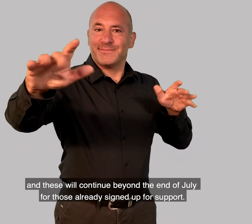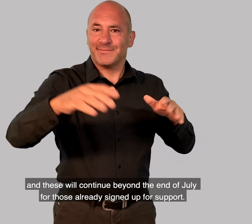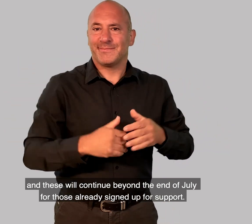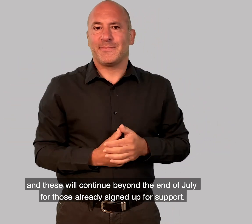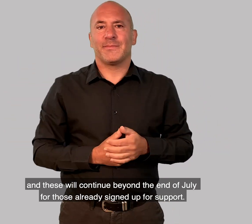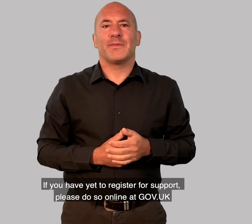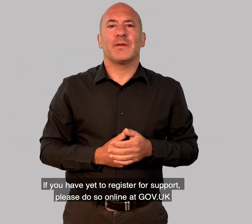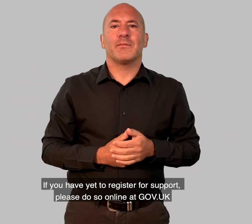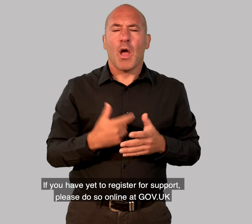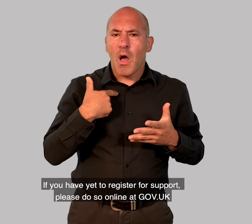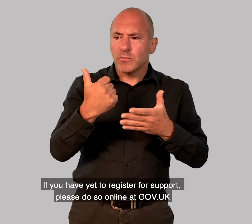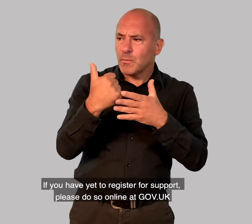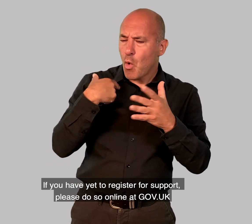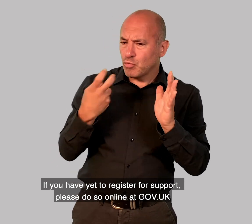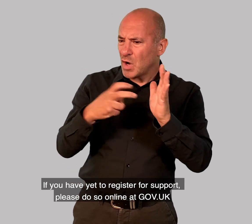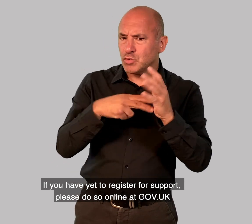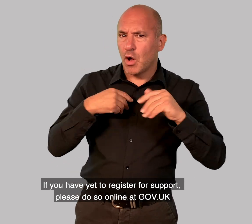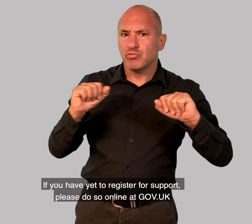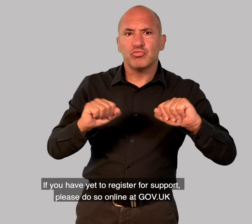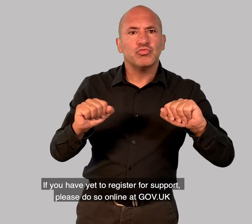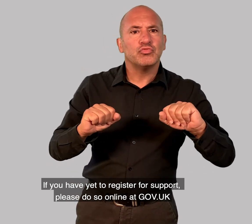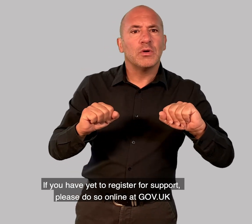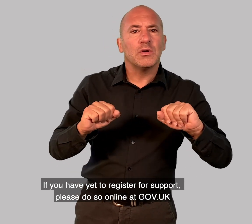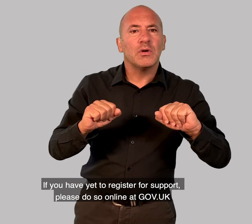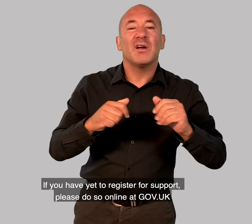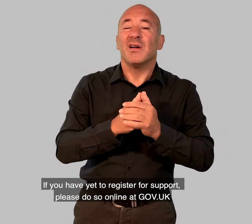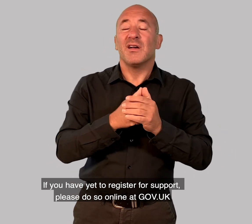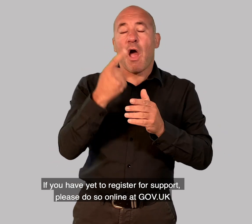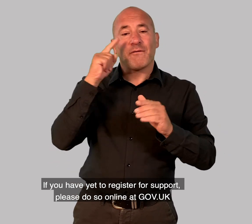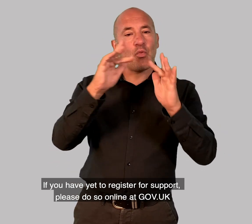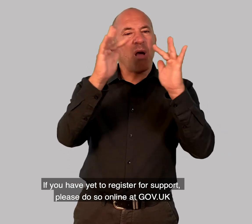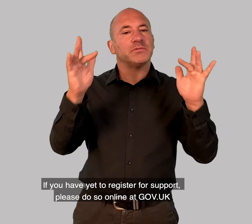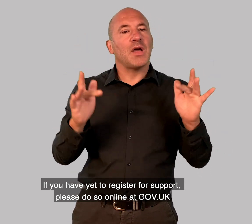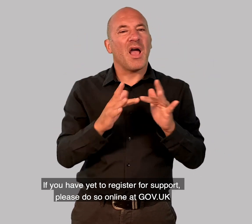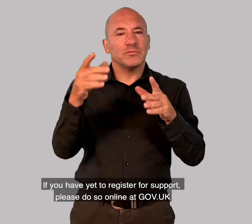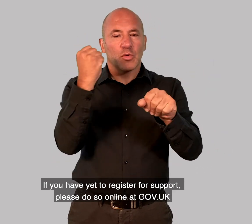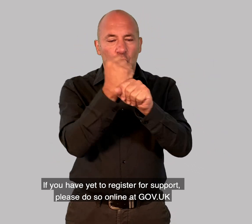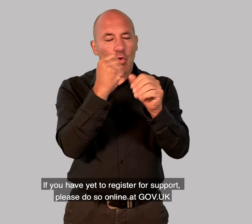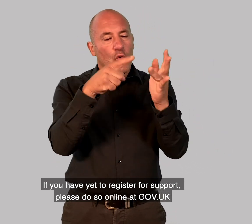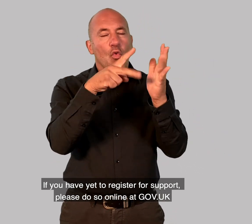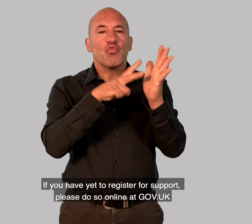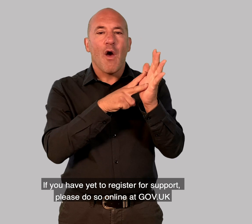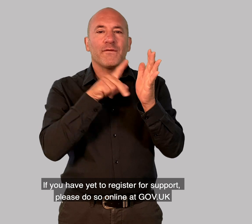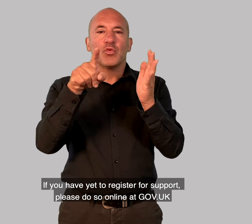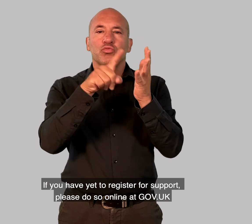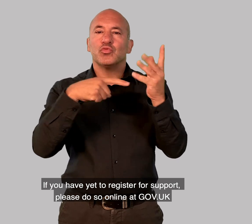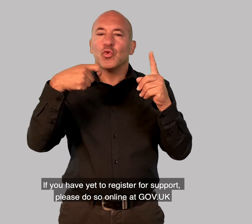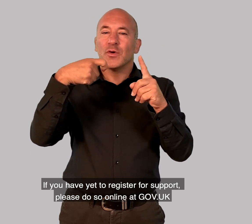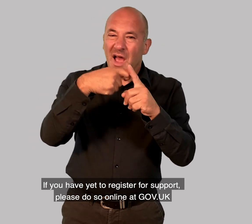If you have yet to register for support, please do so online at gov.uk or